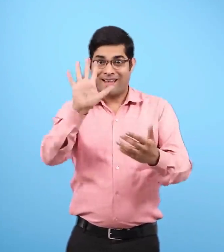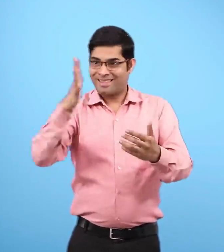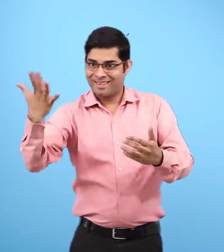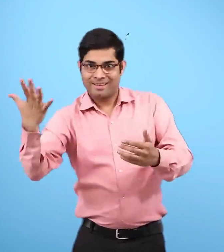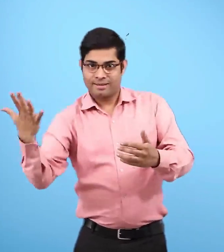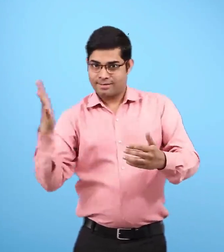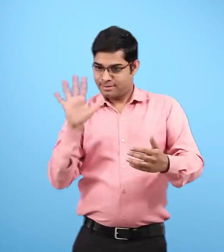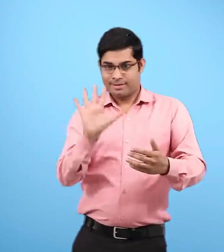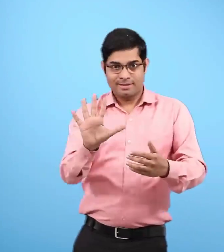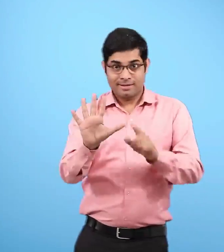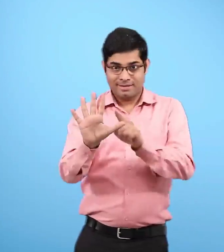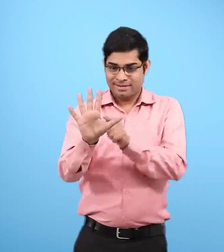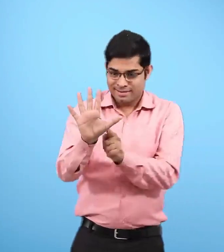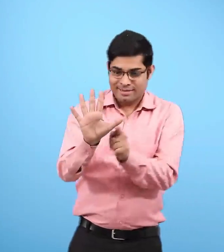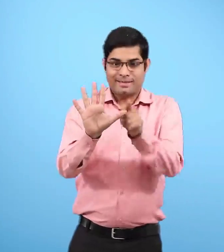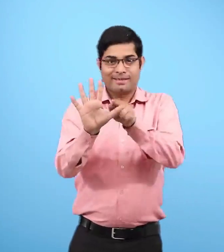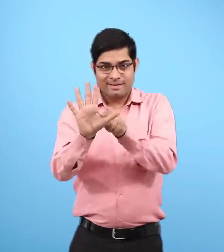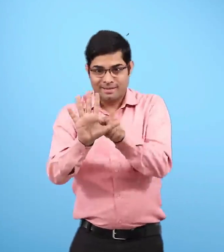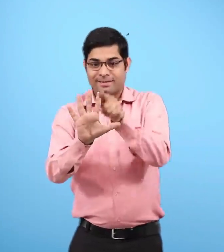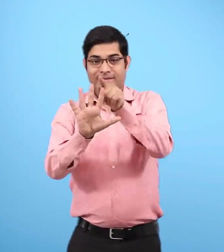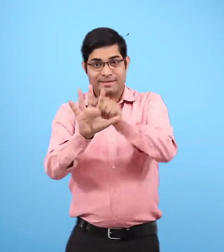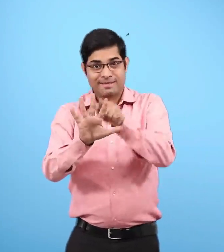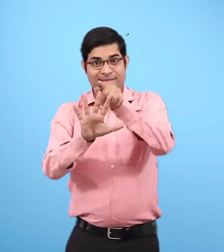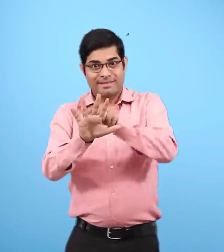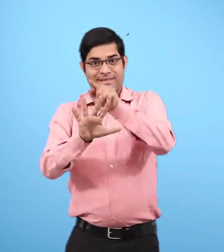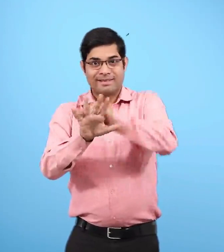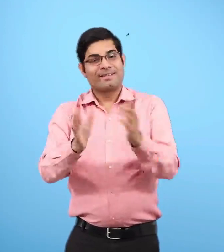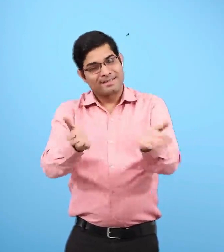your friend's hand span in the box.